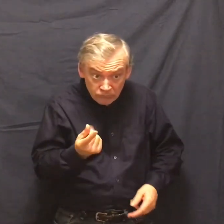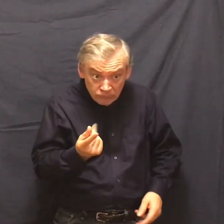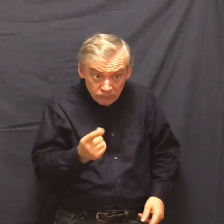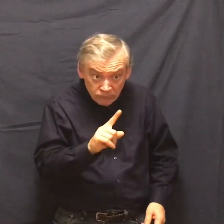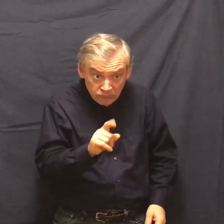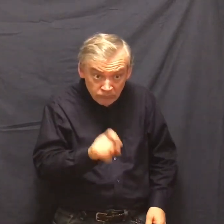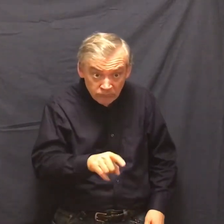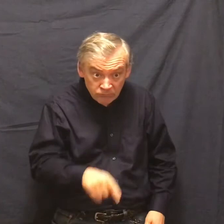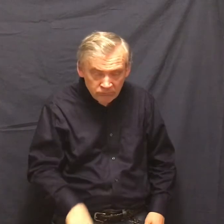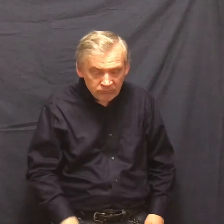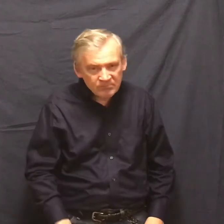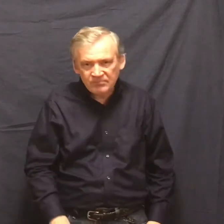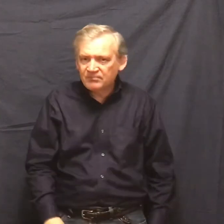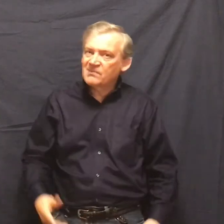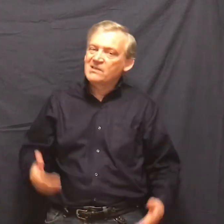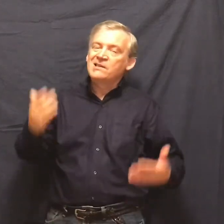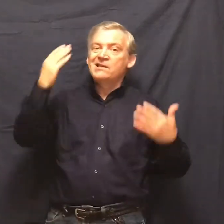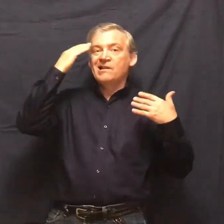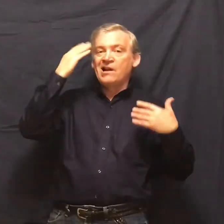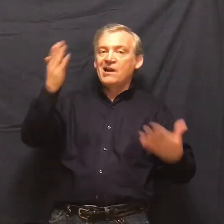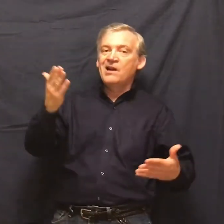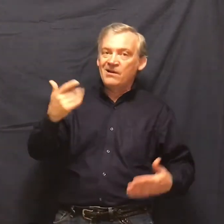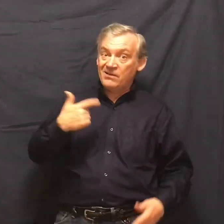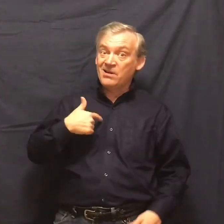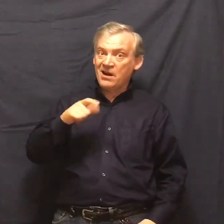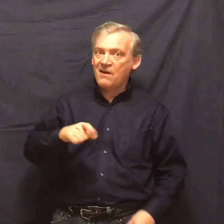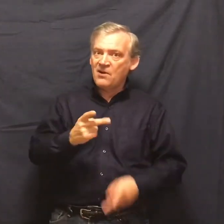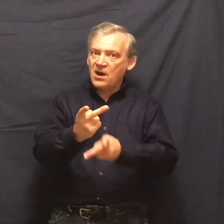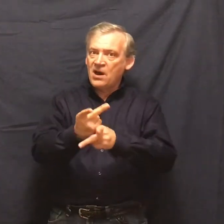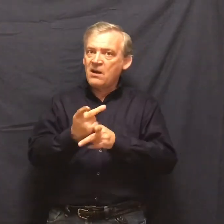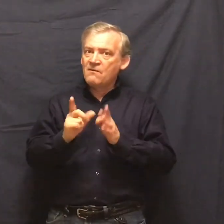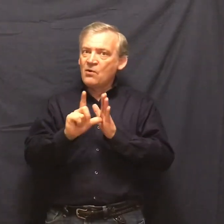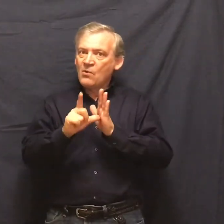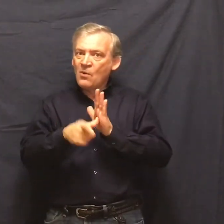I don't know. Have to keep them a while so they can drink Lulu's milk.